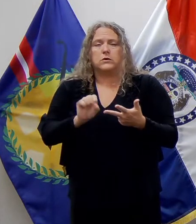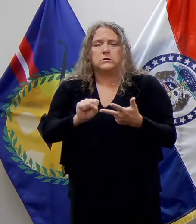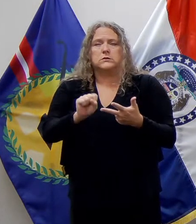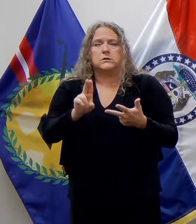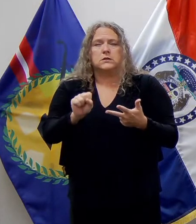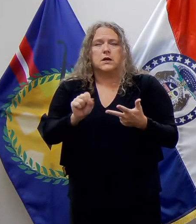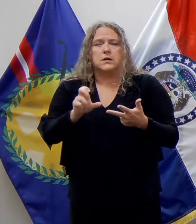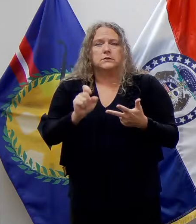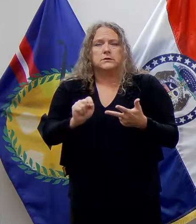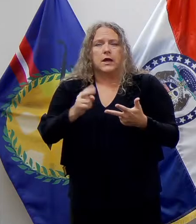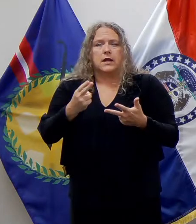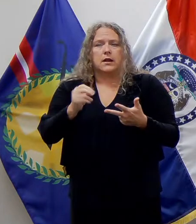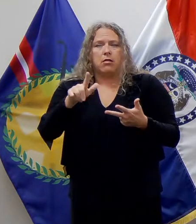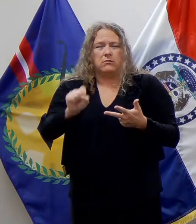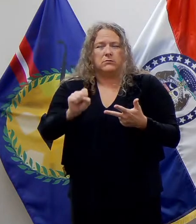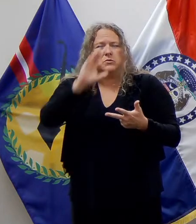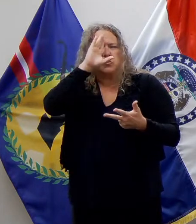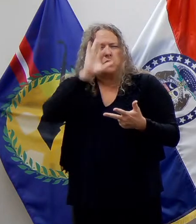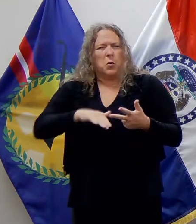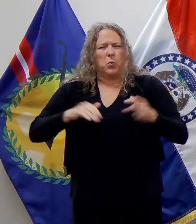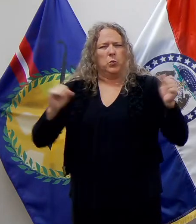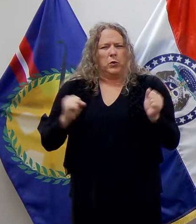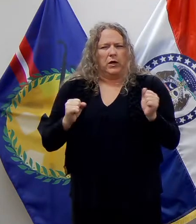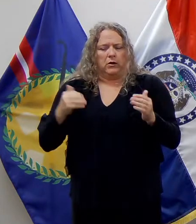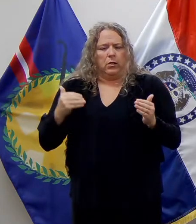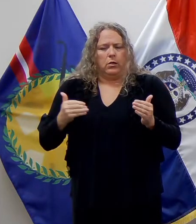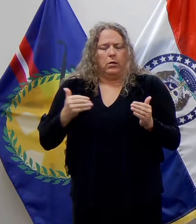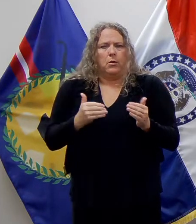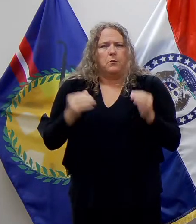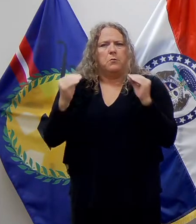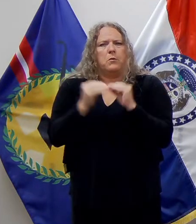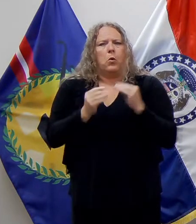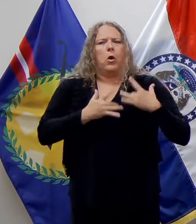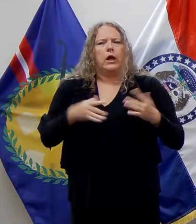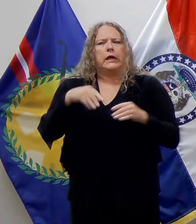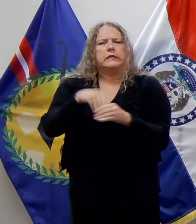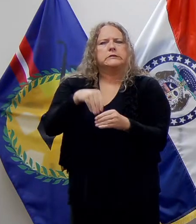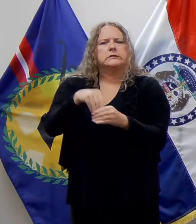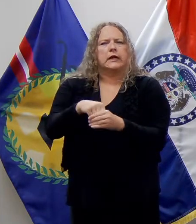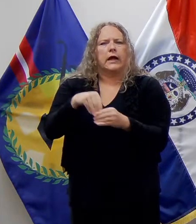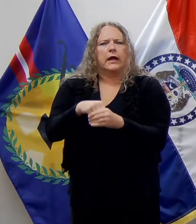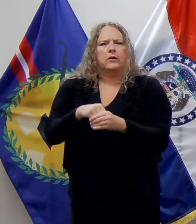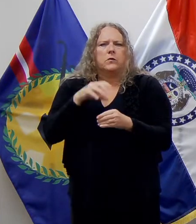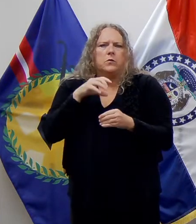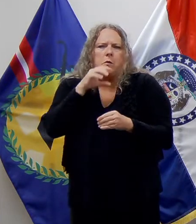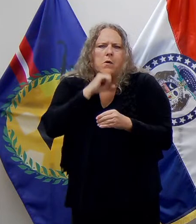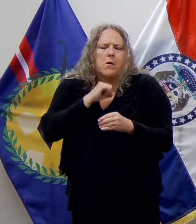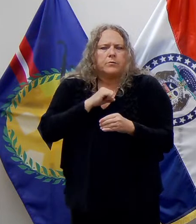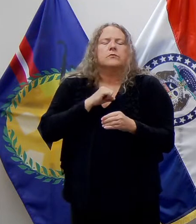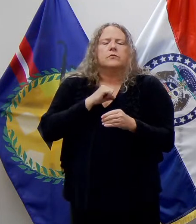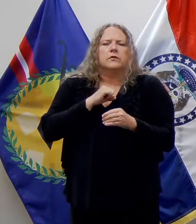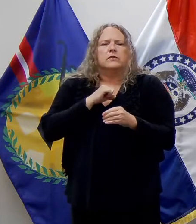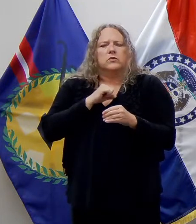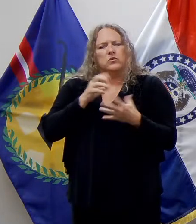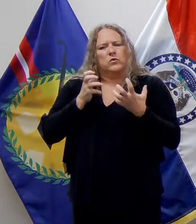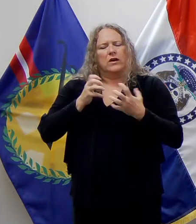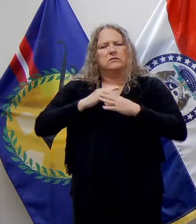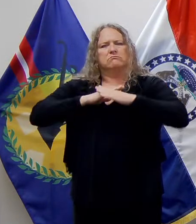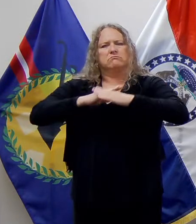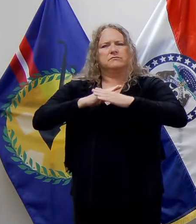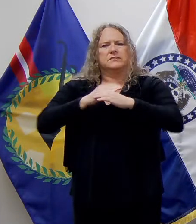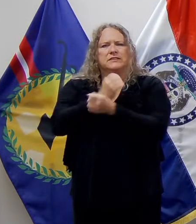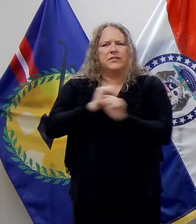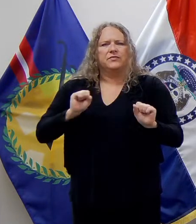cold weather brings more people indoors for longer periods of time, let's do all that we can to keep one another safe. Get vaccinated against the flu